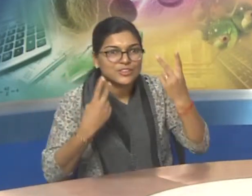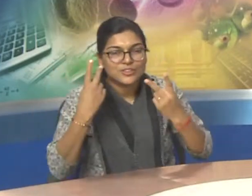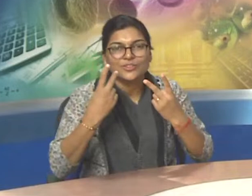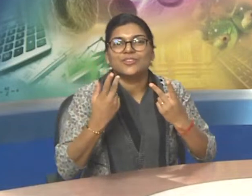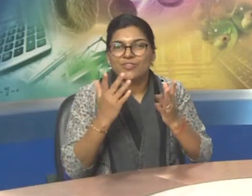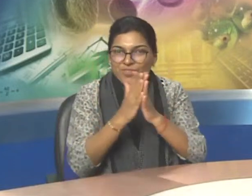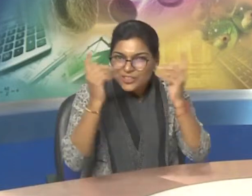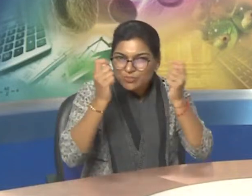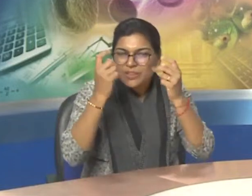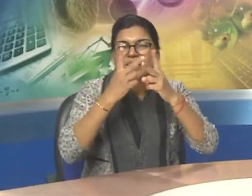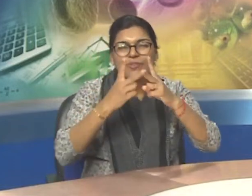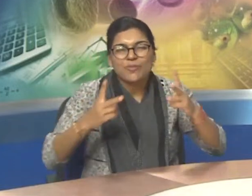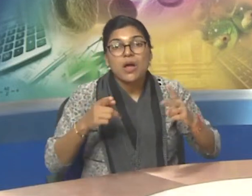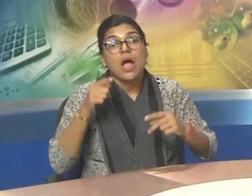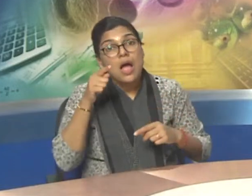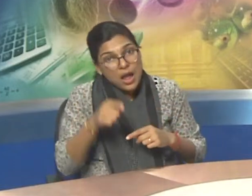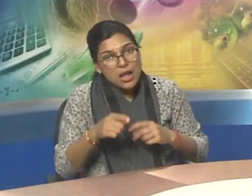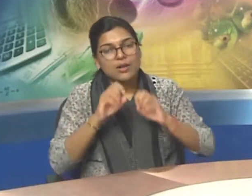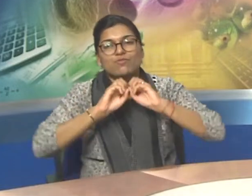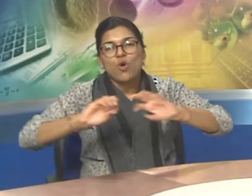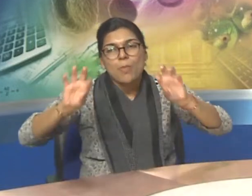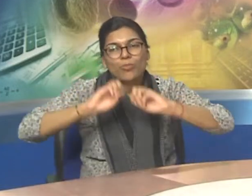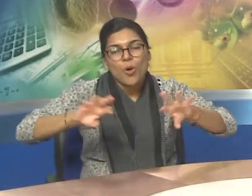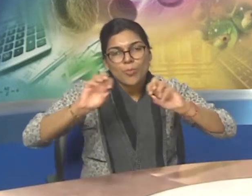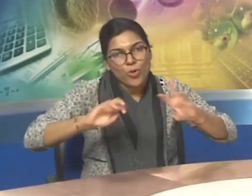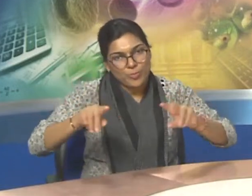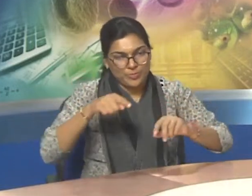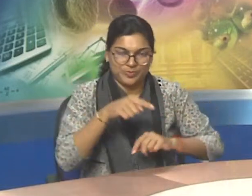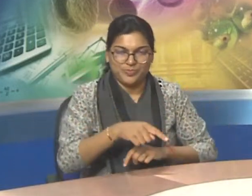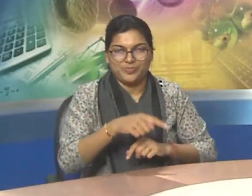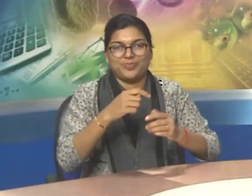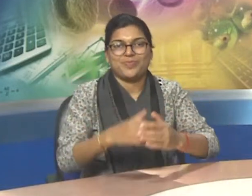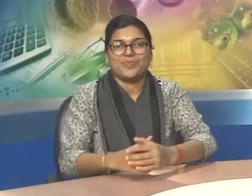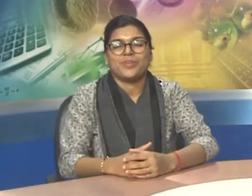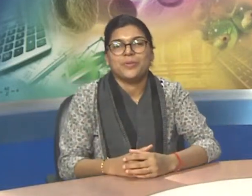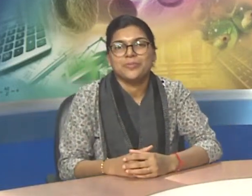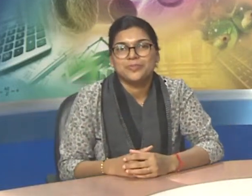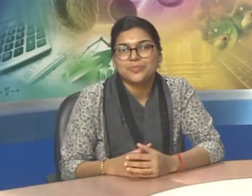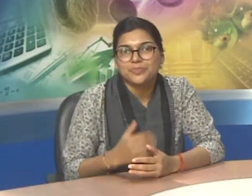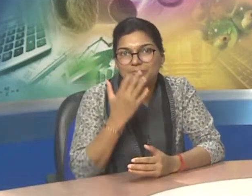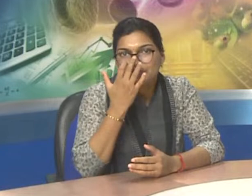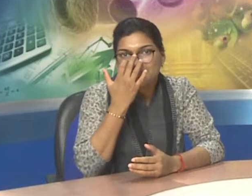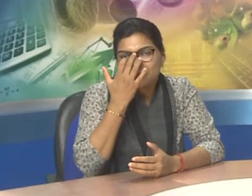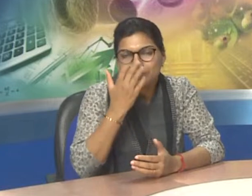display so that people can come and utilize those content.